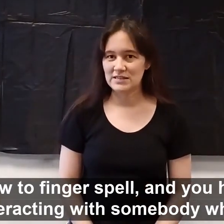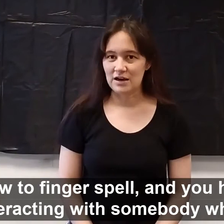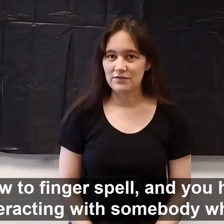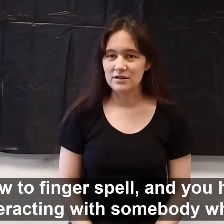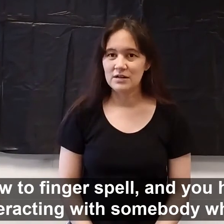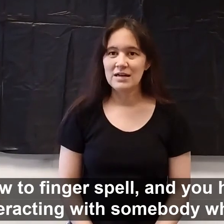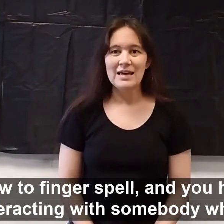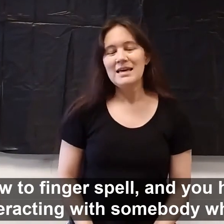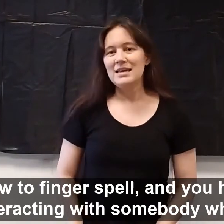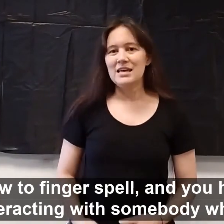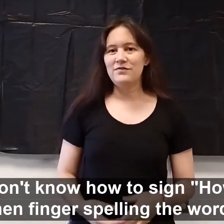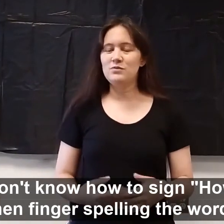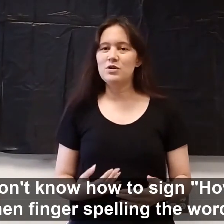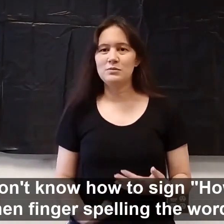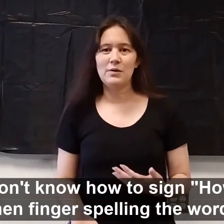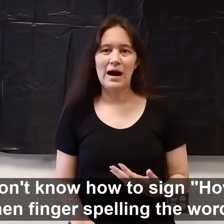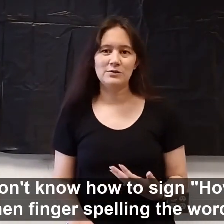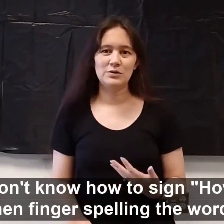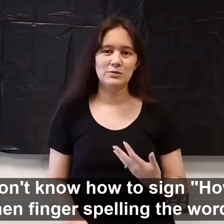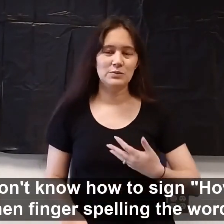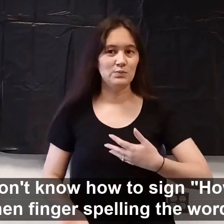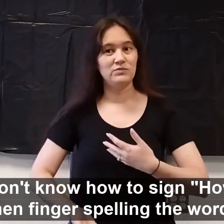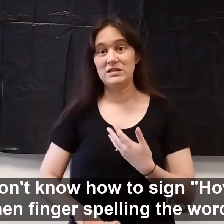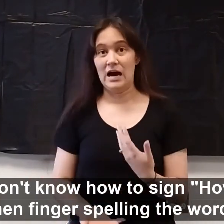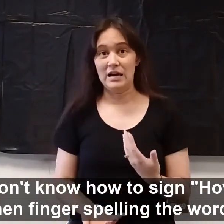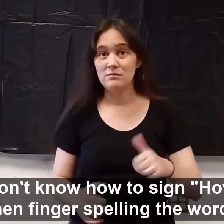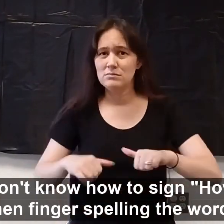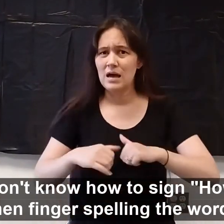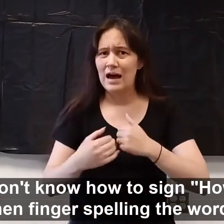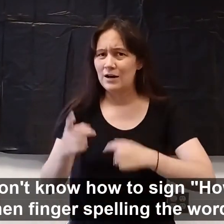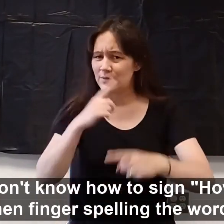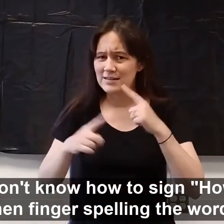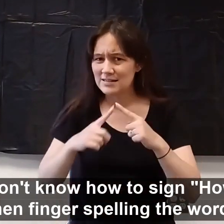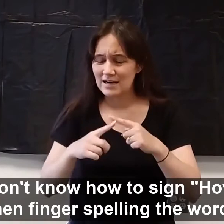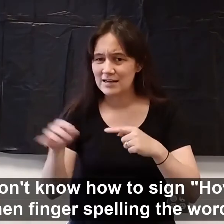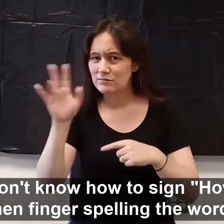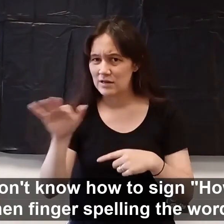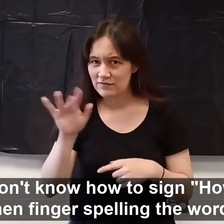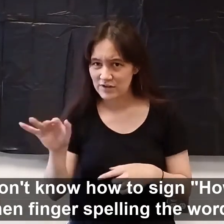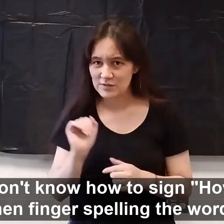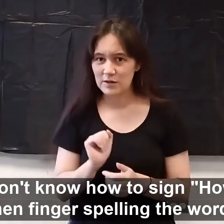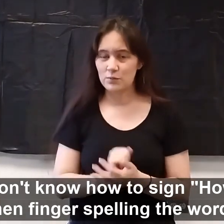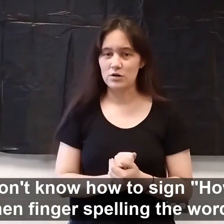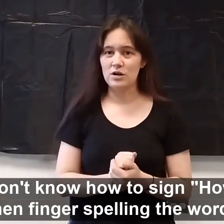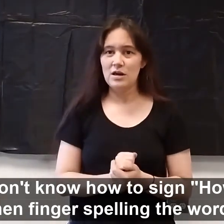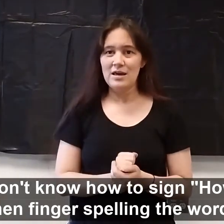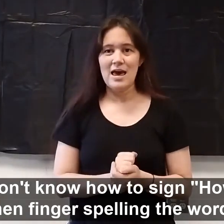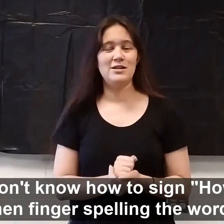deaf, if you don't know how to sign, how do I sign, and then fingerspelling the word, and you don't